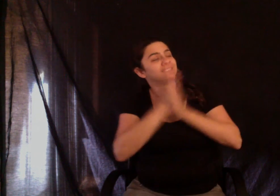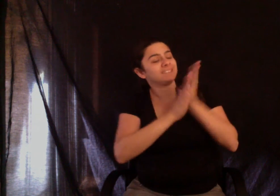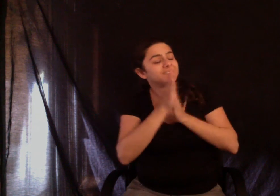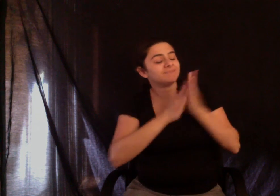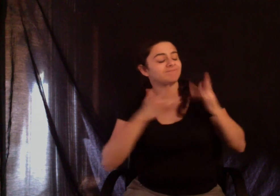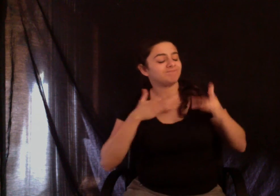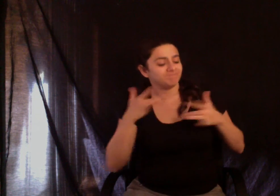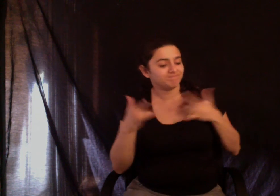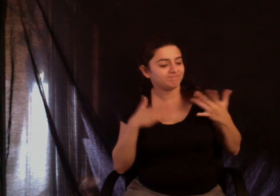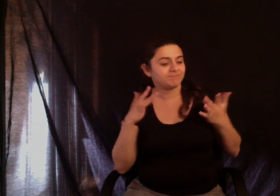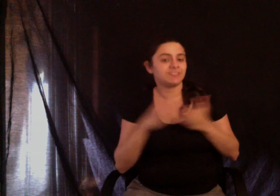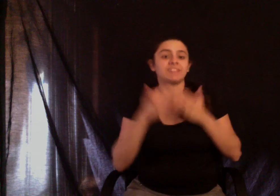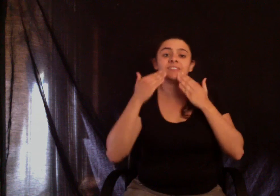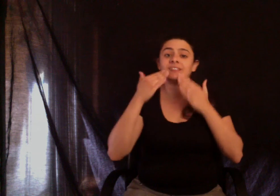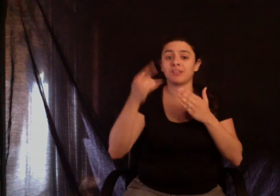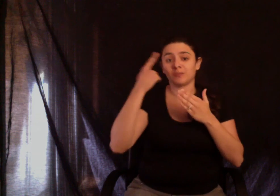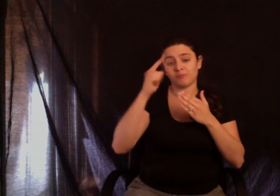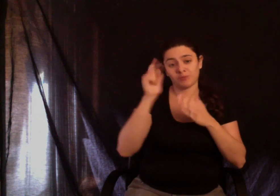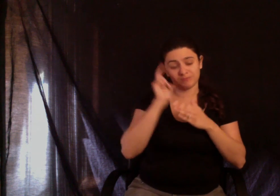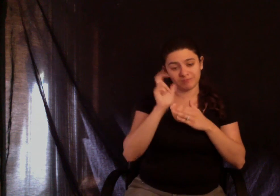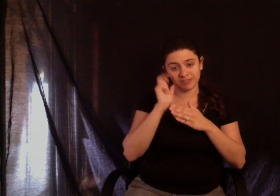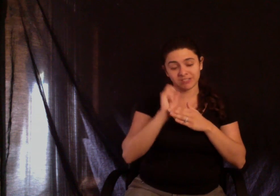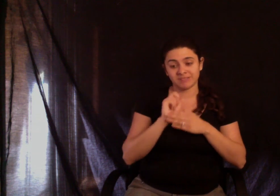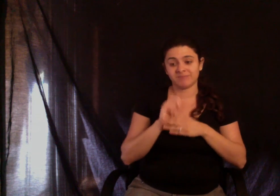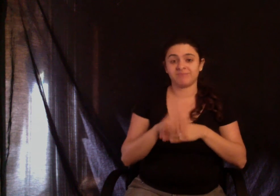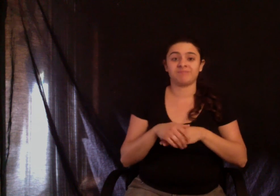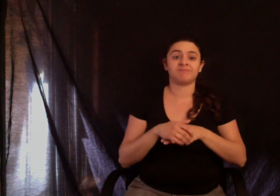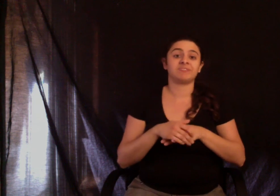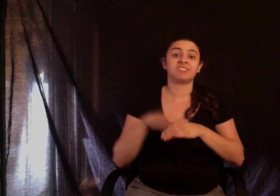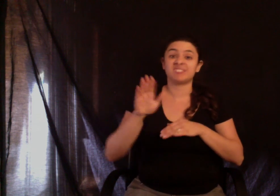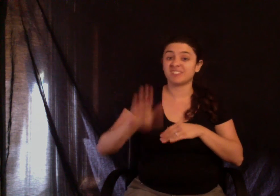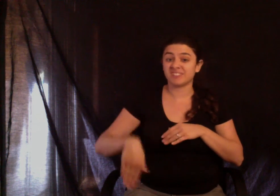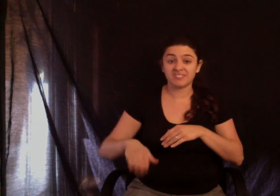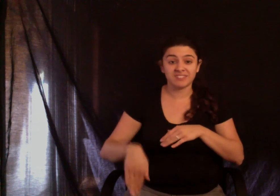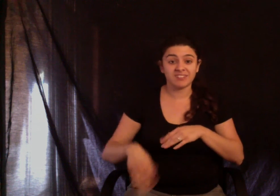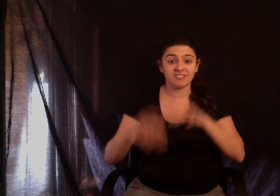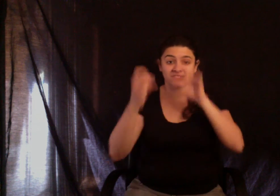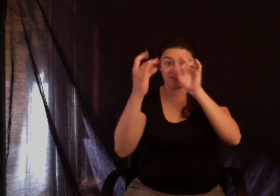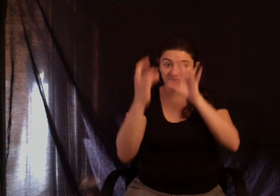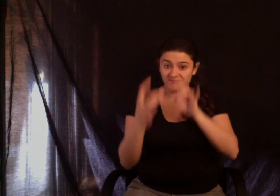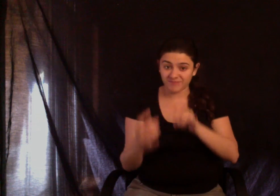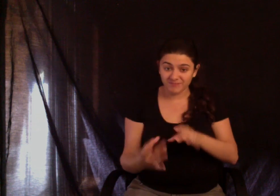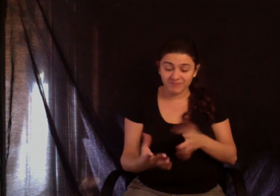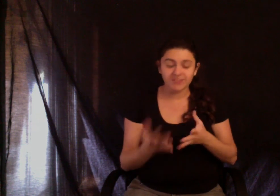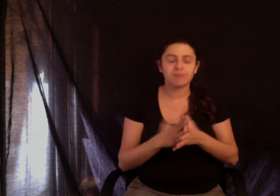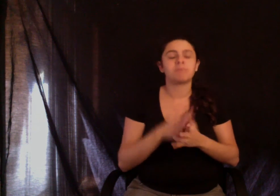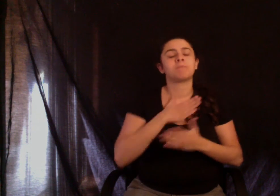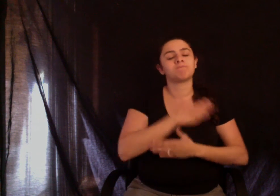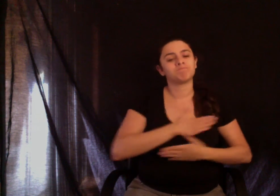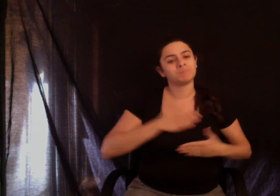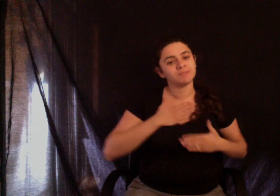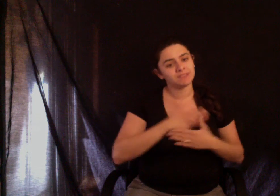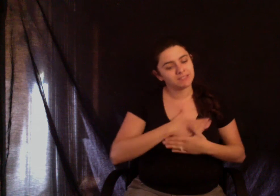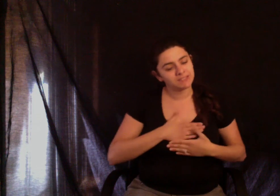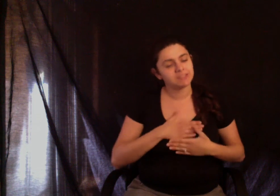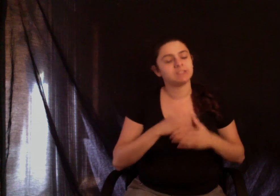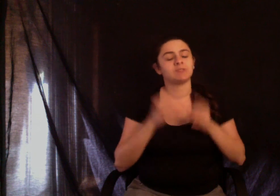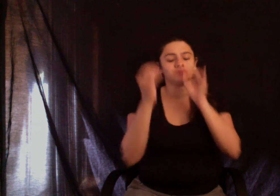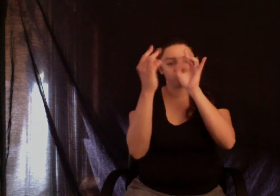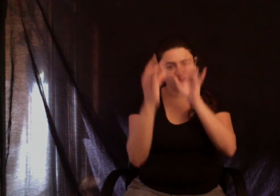thank you as always for joining us. If you haven't yet, please leave us a review on iTunes or Soundcloud or really wherever you like leaving reviews for podcasts you listen